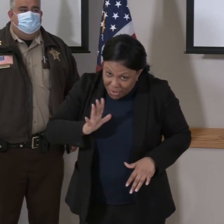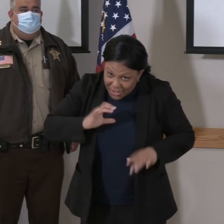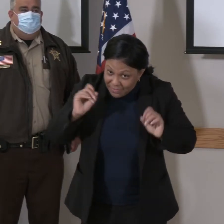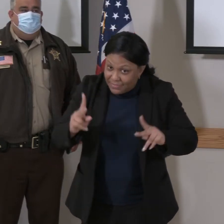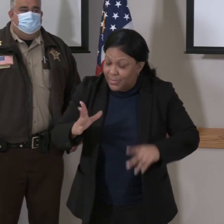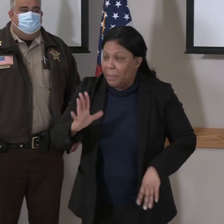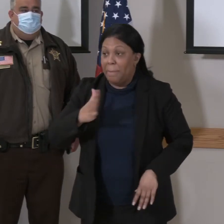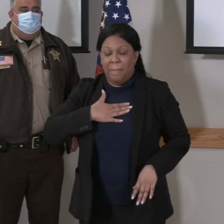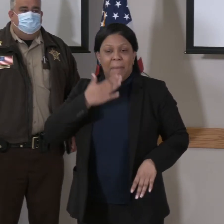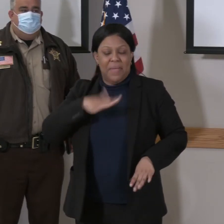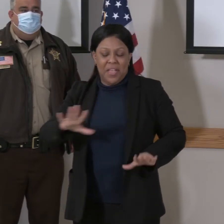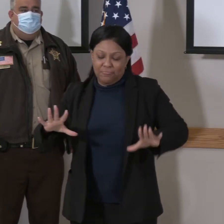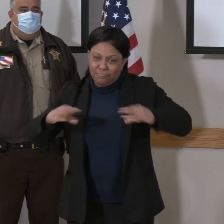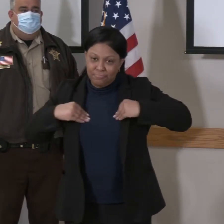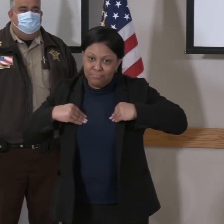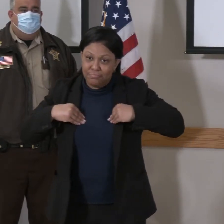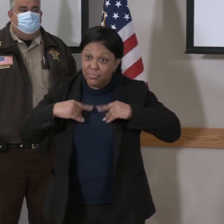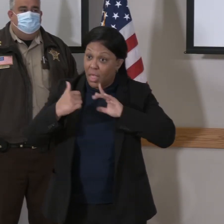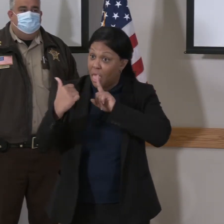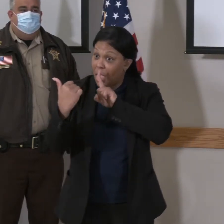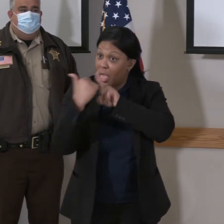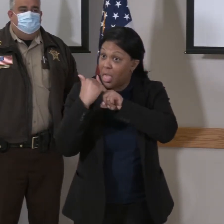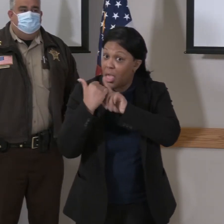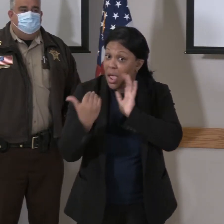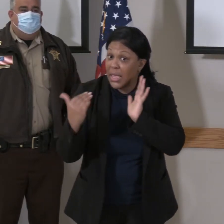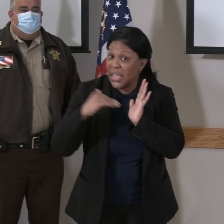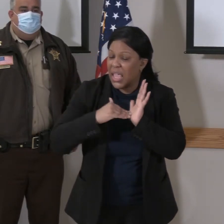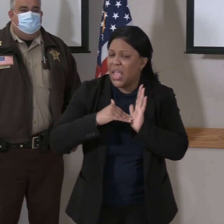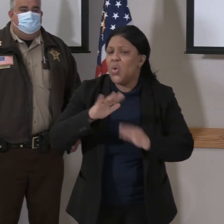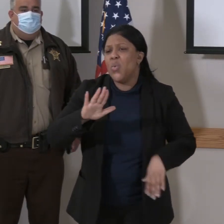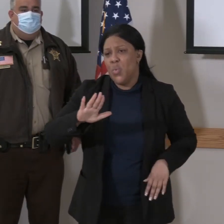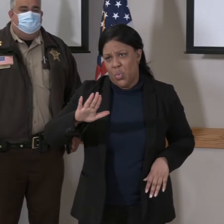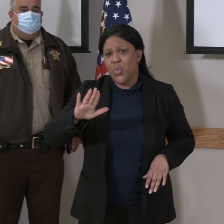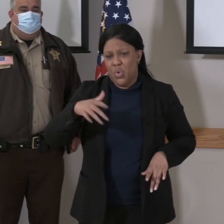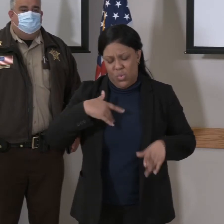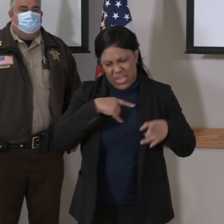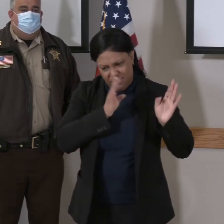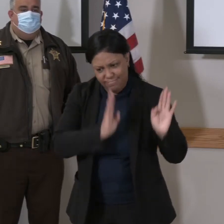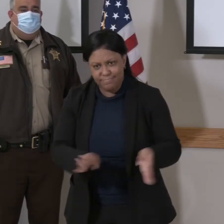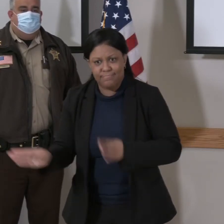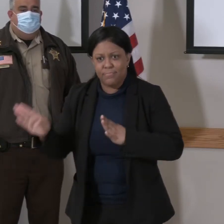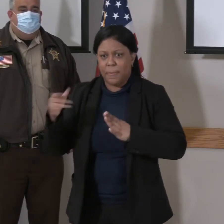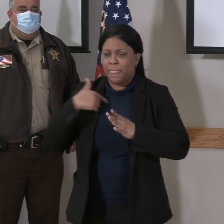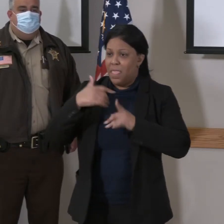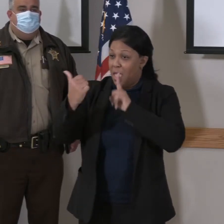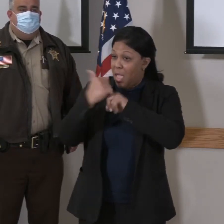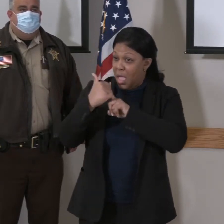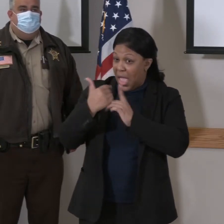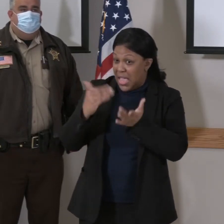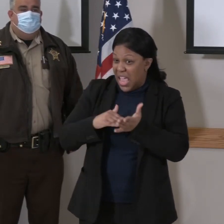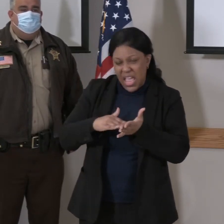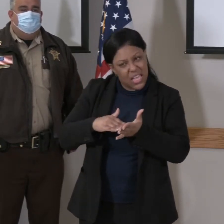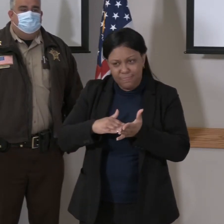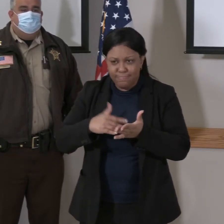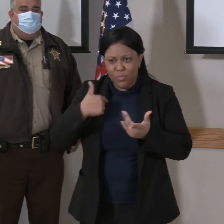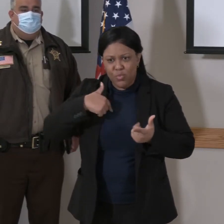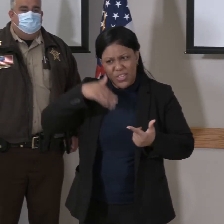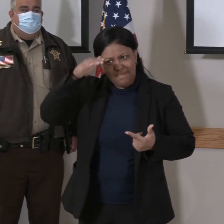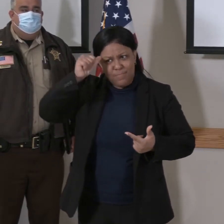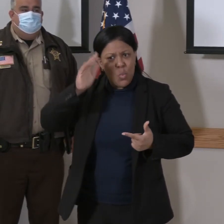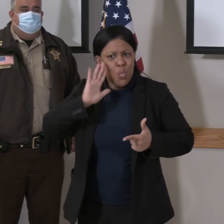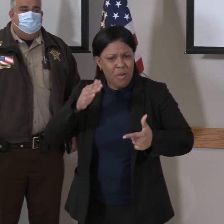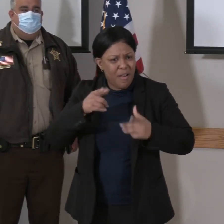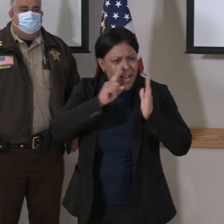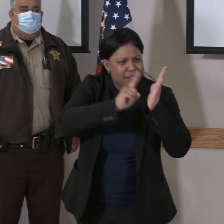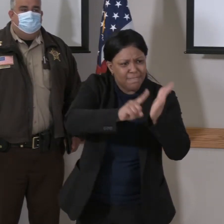caught flat-footed. We are asking our partners to share intel, and we are going to continue to do that, including standing